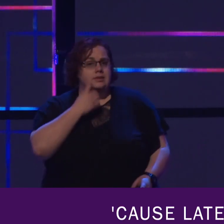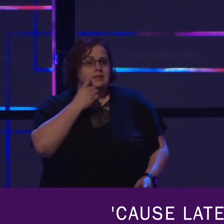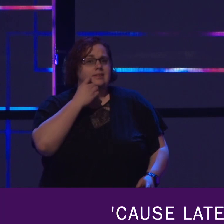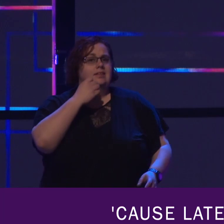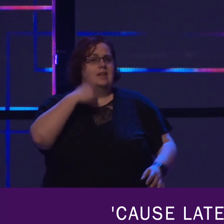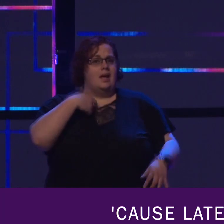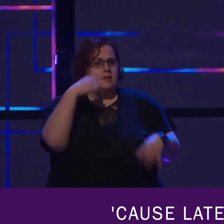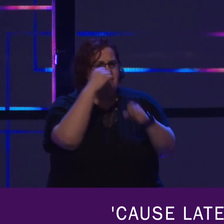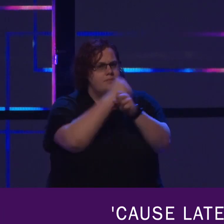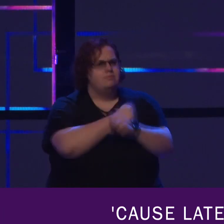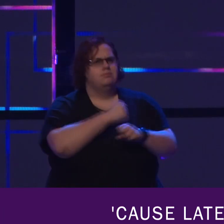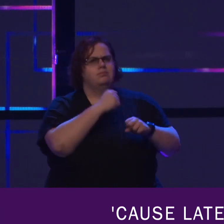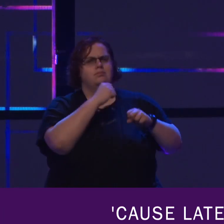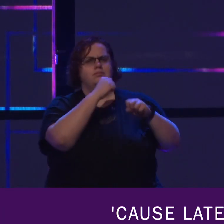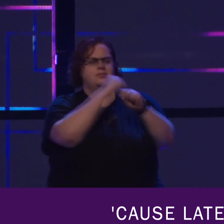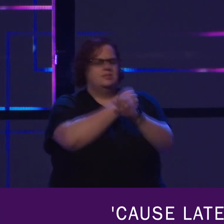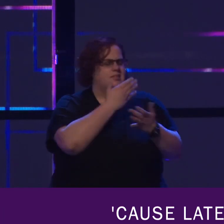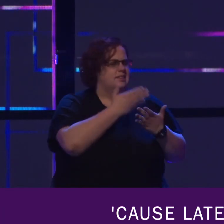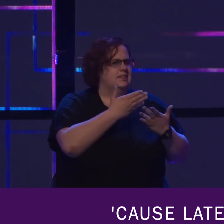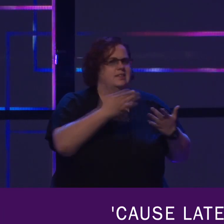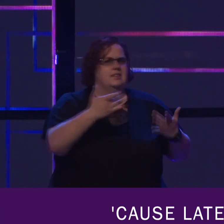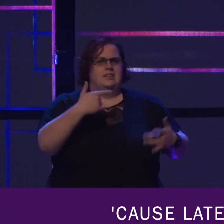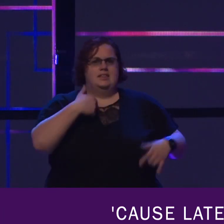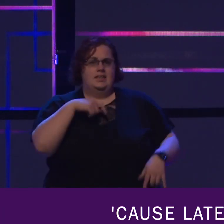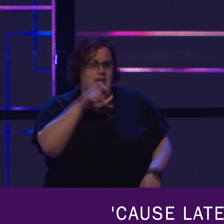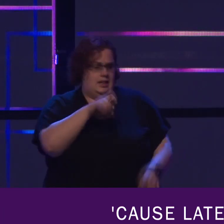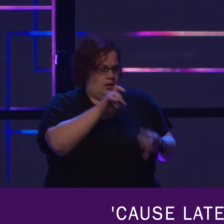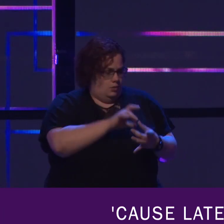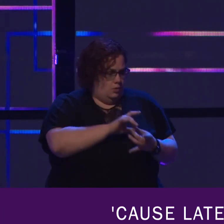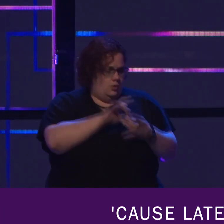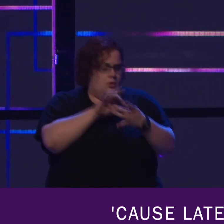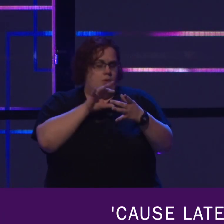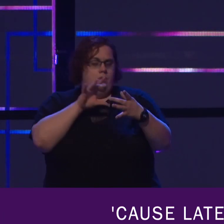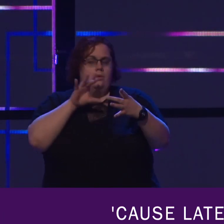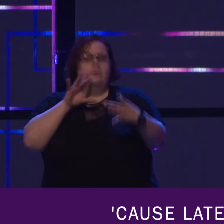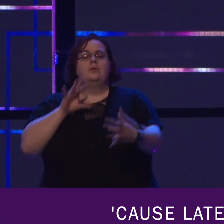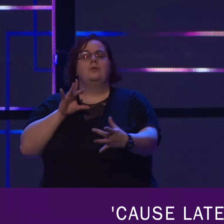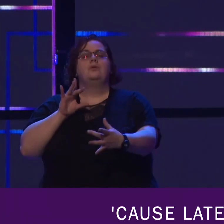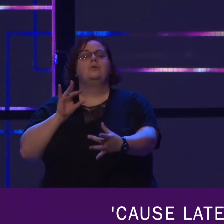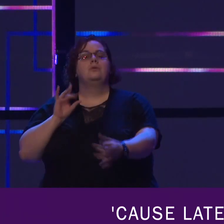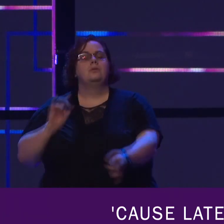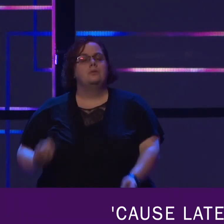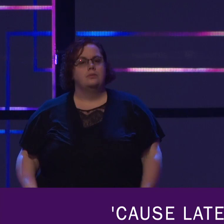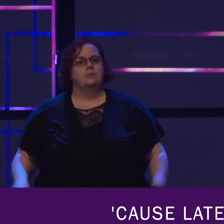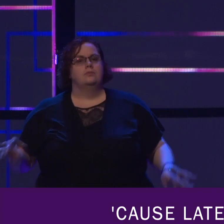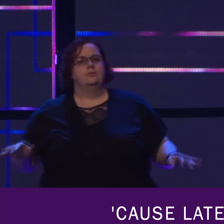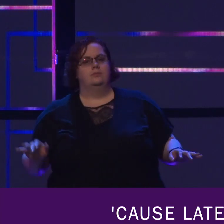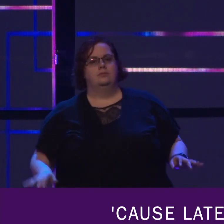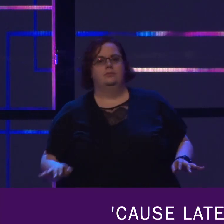'Cause lately I've been fighting for things I need to let go,